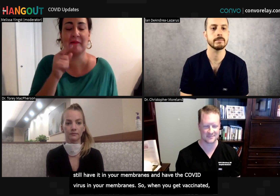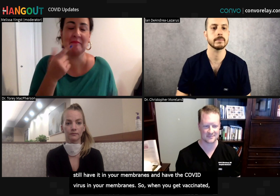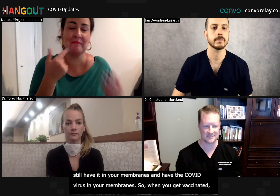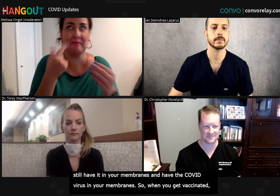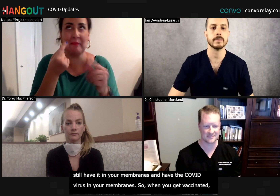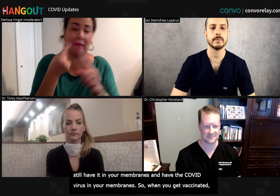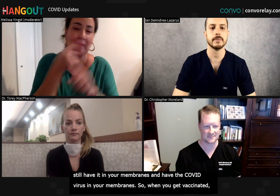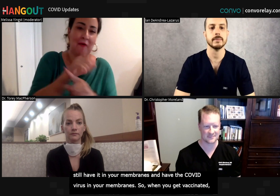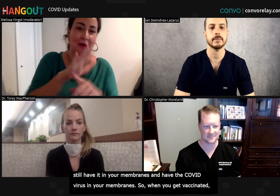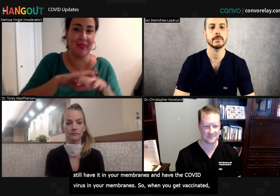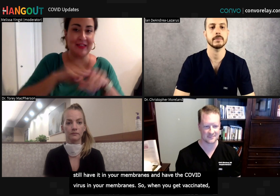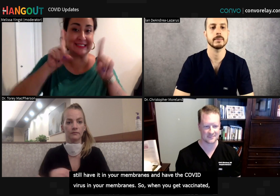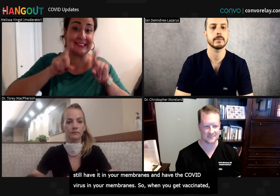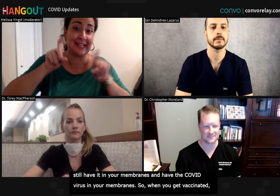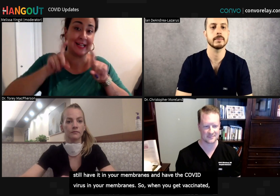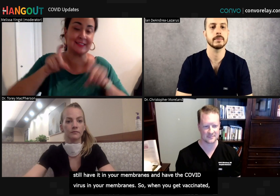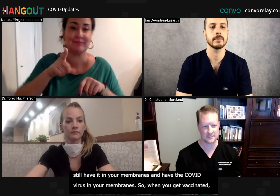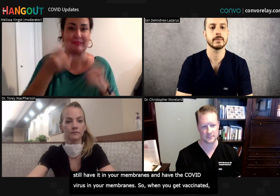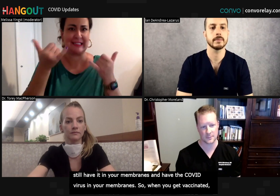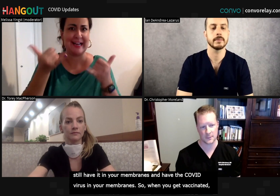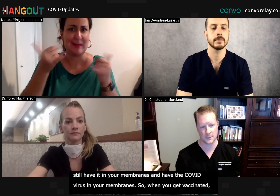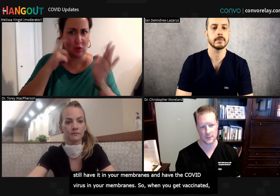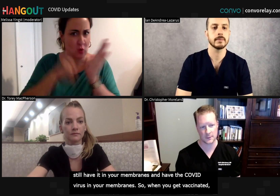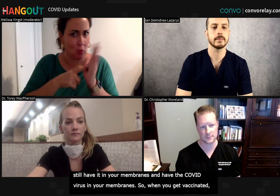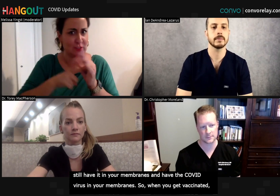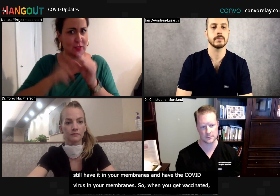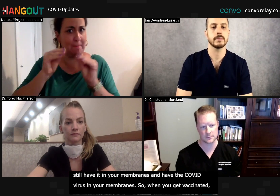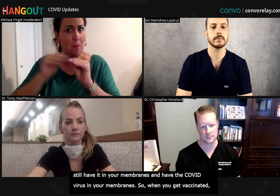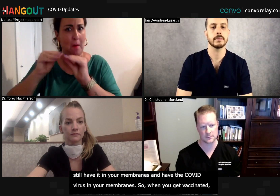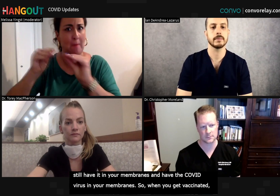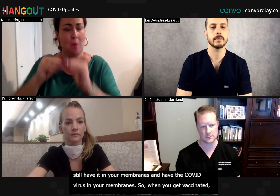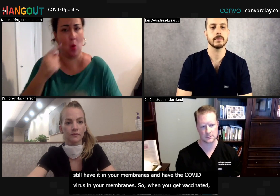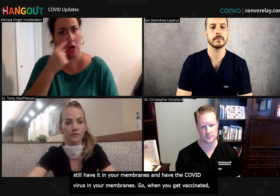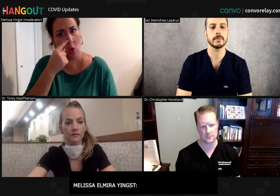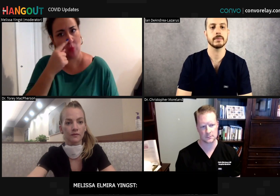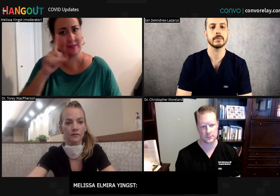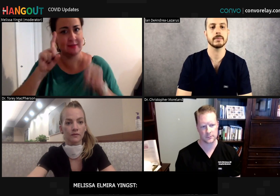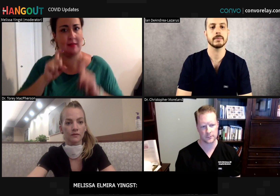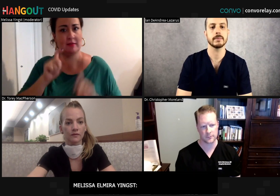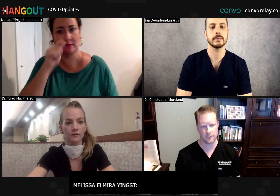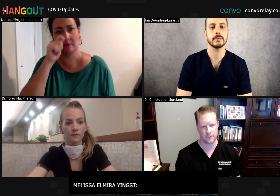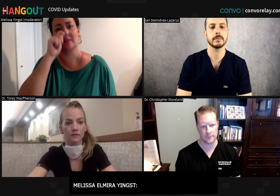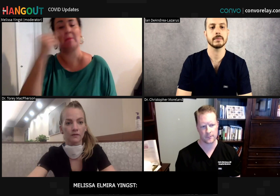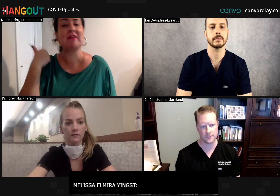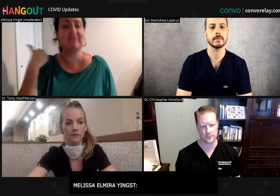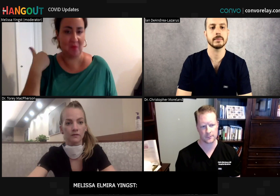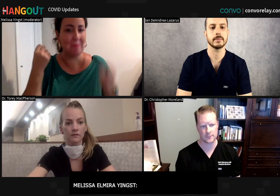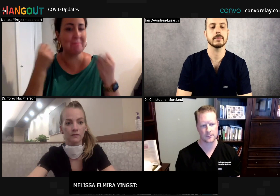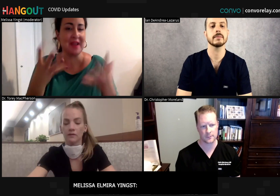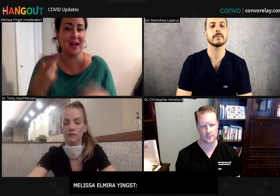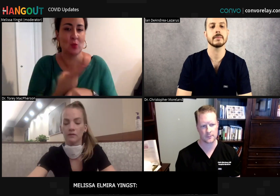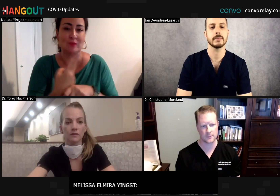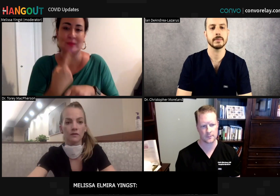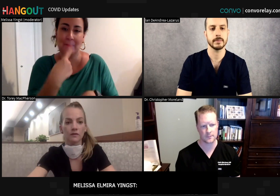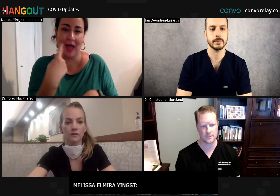system, upper respiratory system. Okay. Well, let me go to a different topic. I've noticed that there's more and